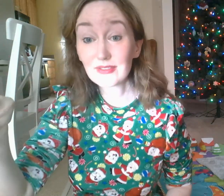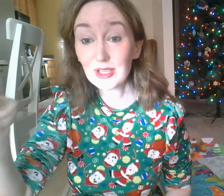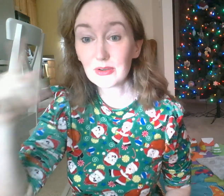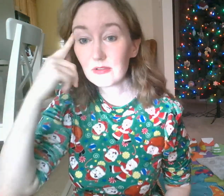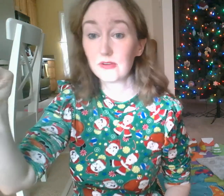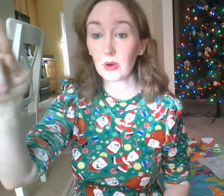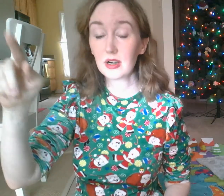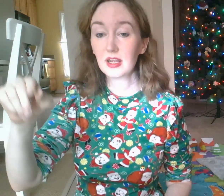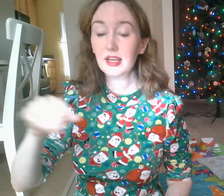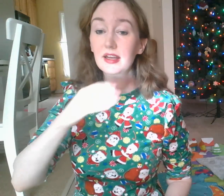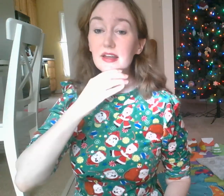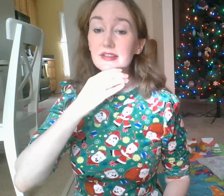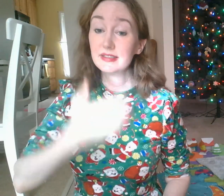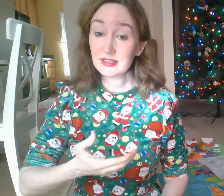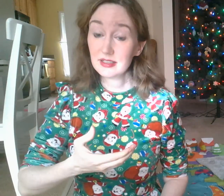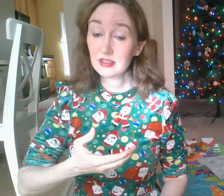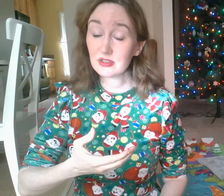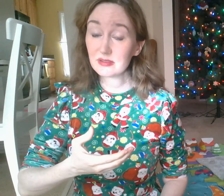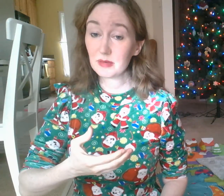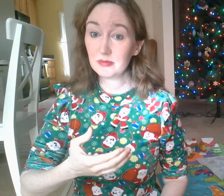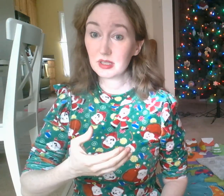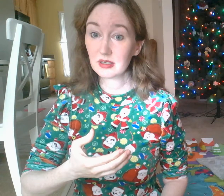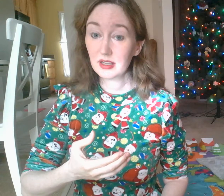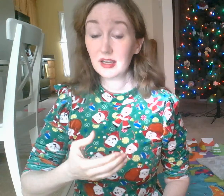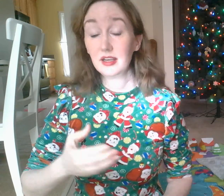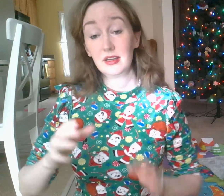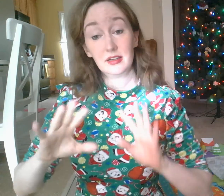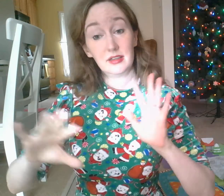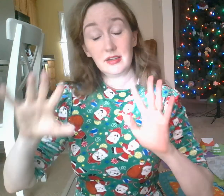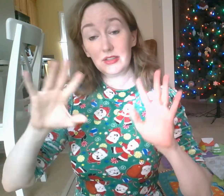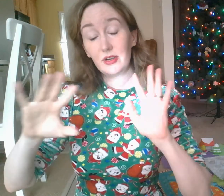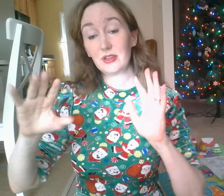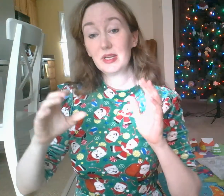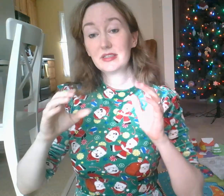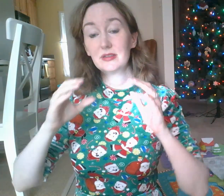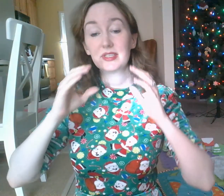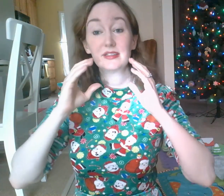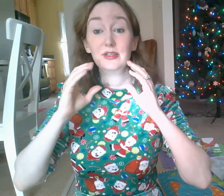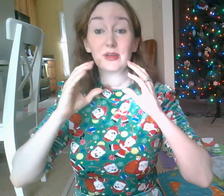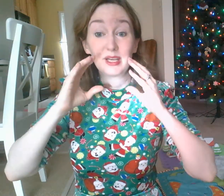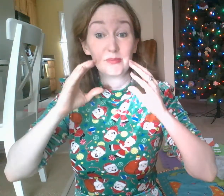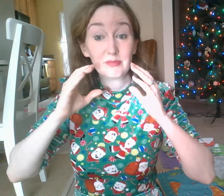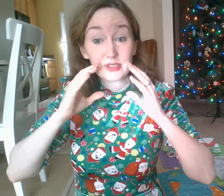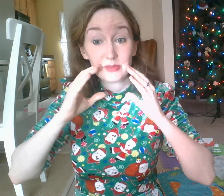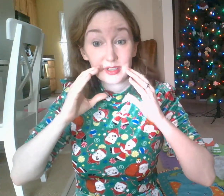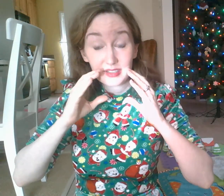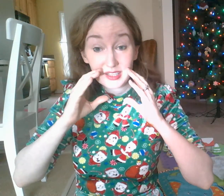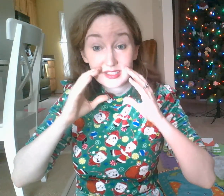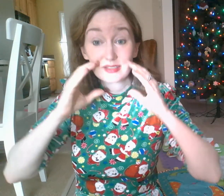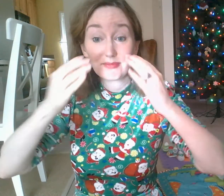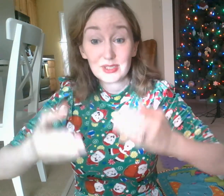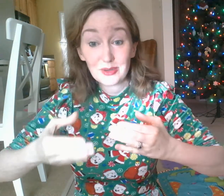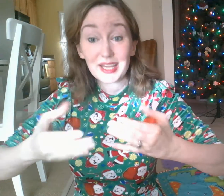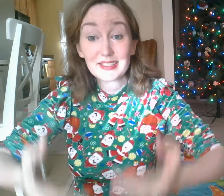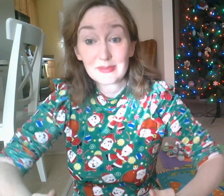for you. For. And then Santa, you just mime a beard. There are other ways to do Santa. You can make a big bushy beard like this with two hands and